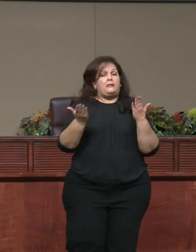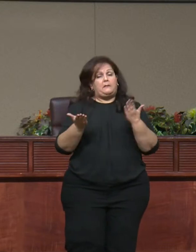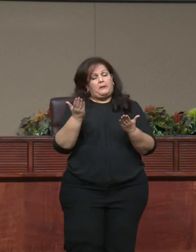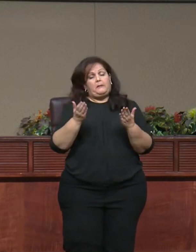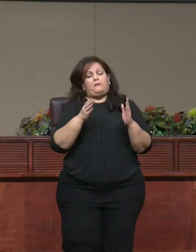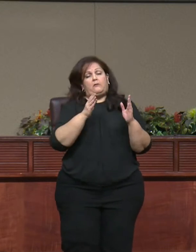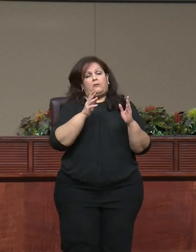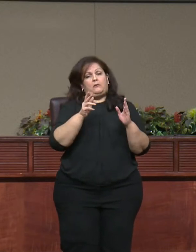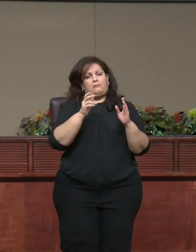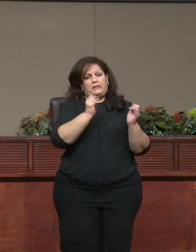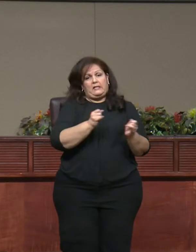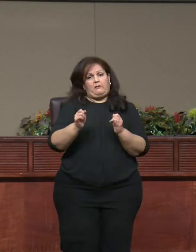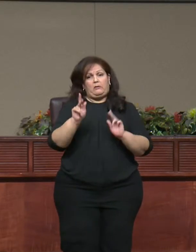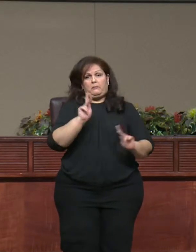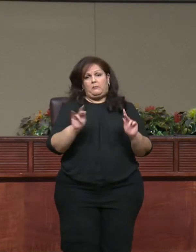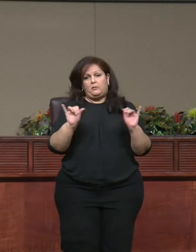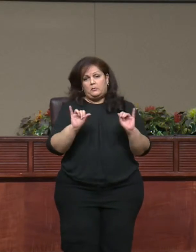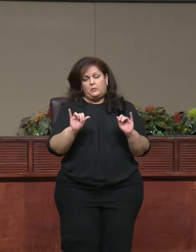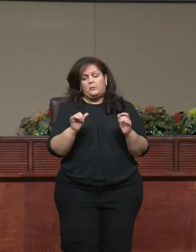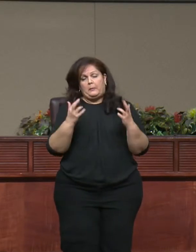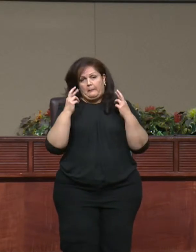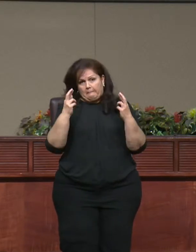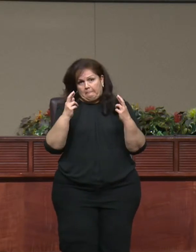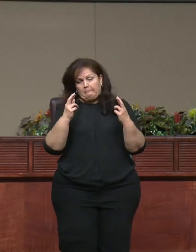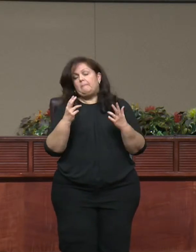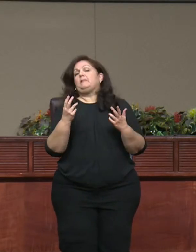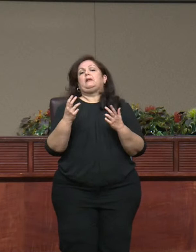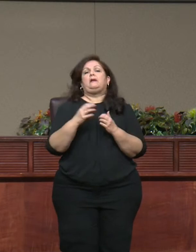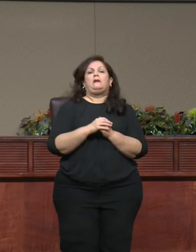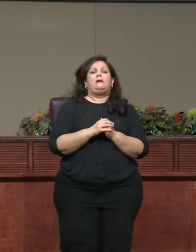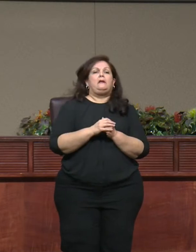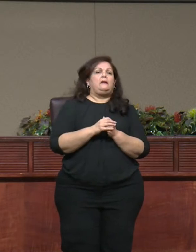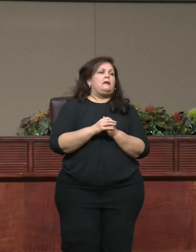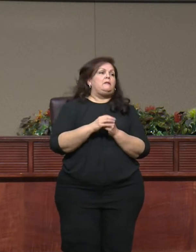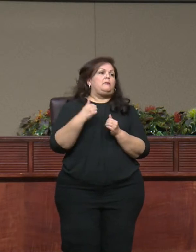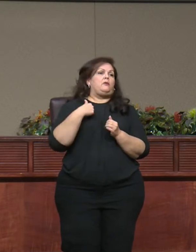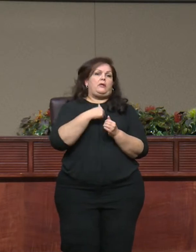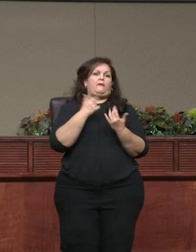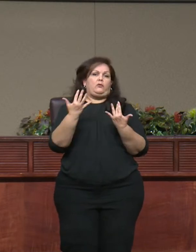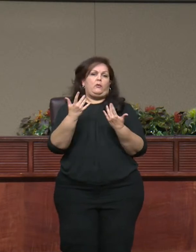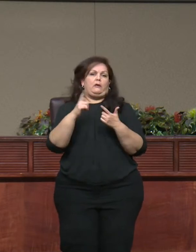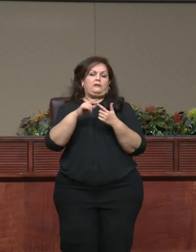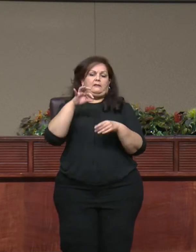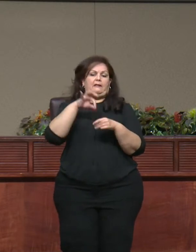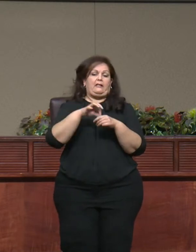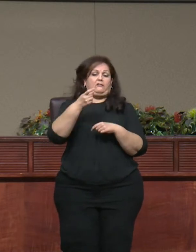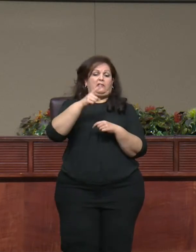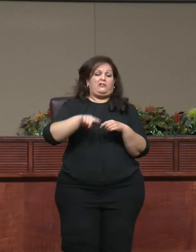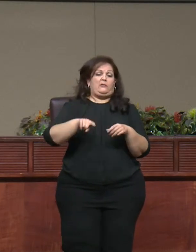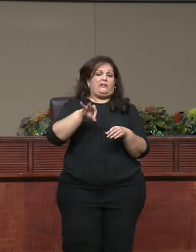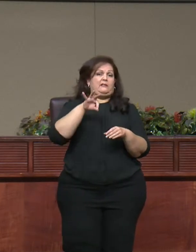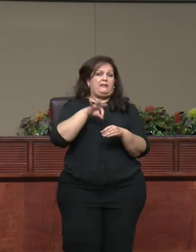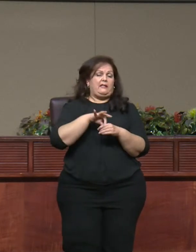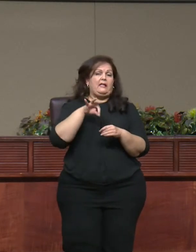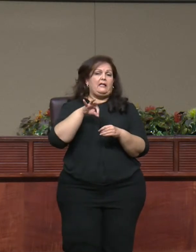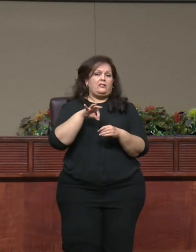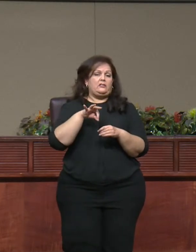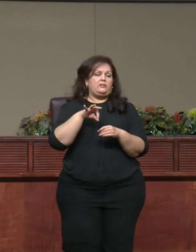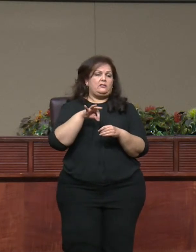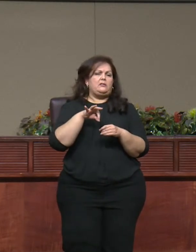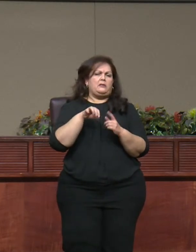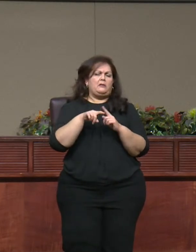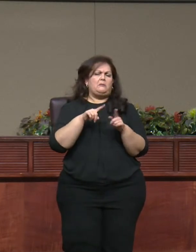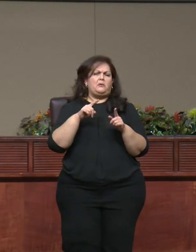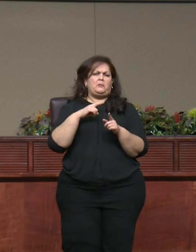individuals as well. So obviously we're in a hold pattern until after the election next week, and I'm reasonably confident